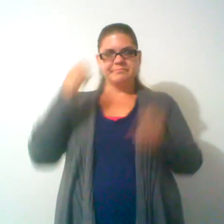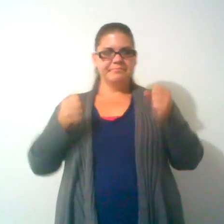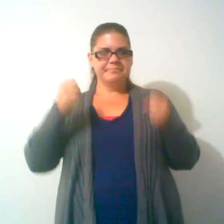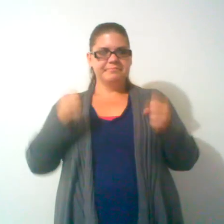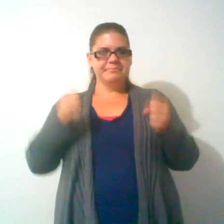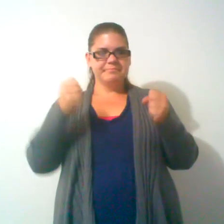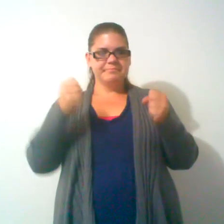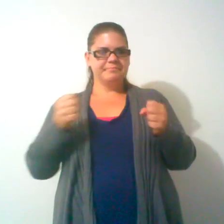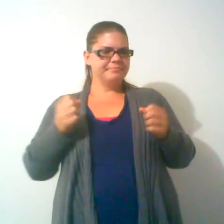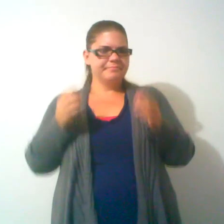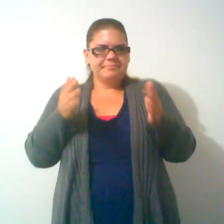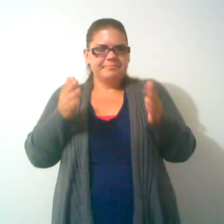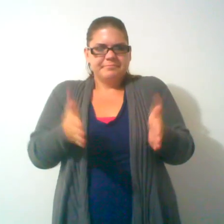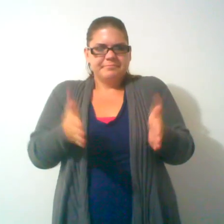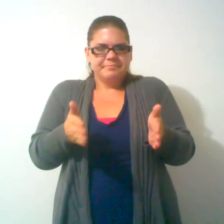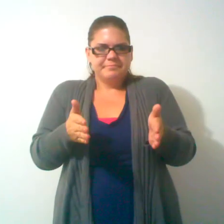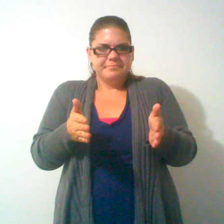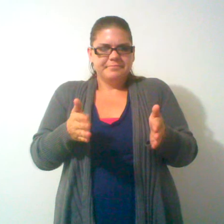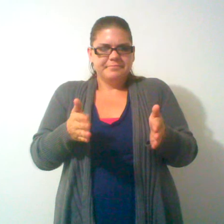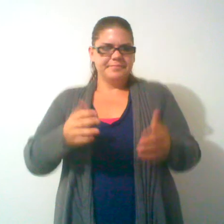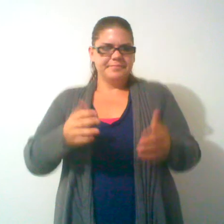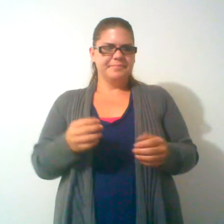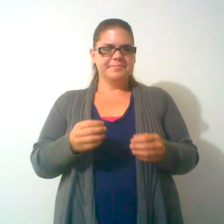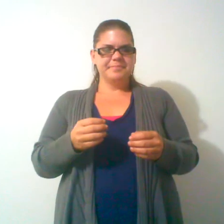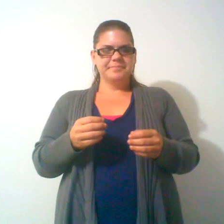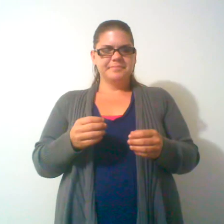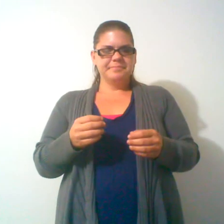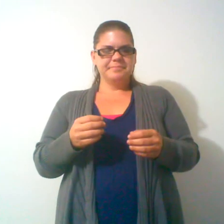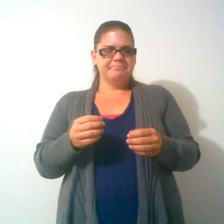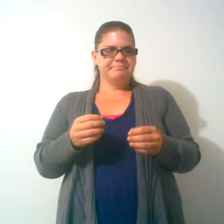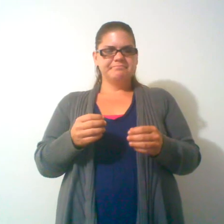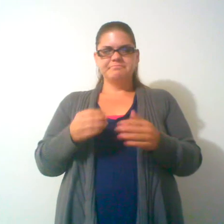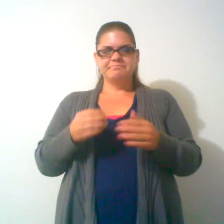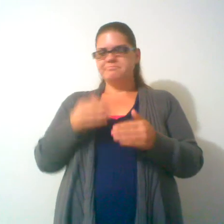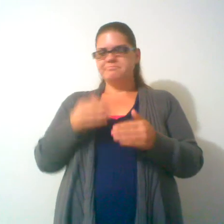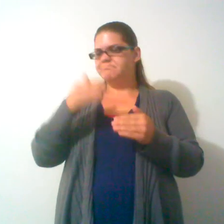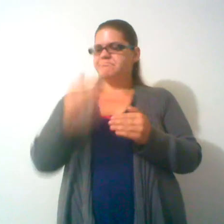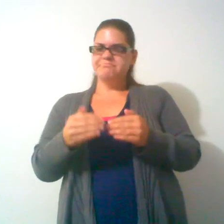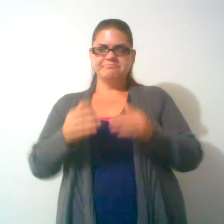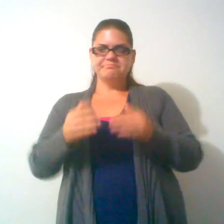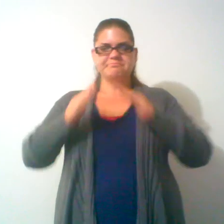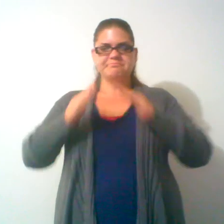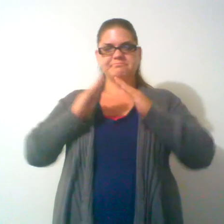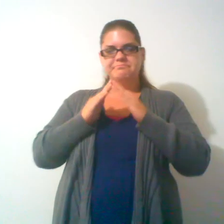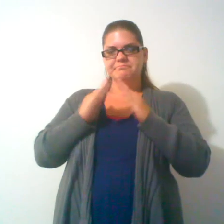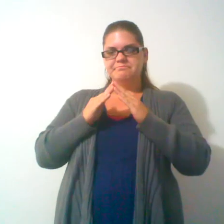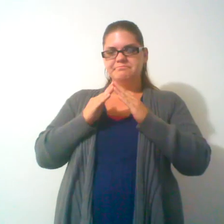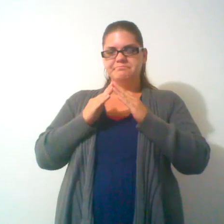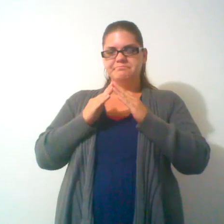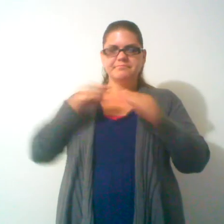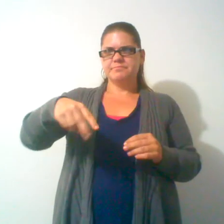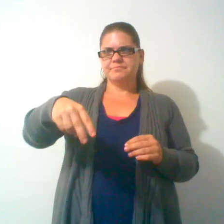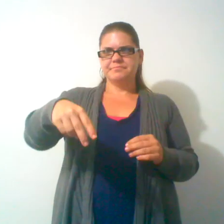I was opposed to doing this because I was not sure of